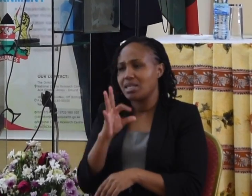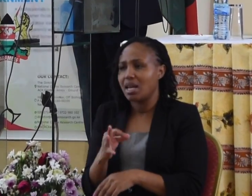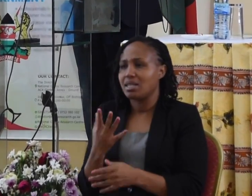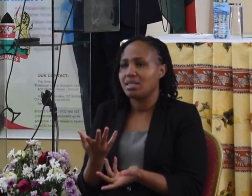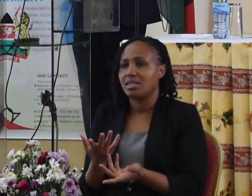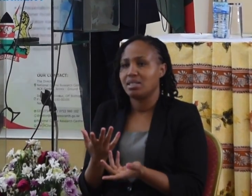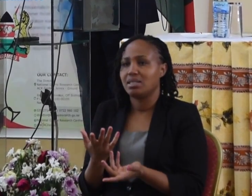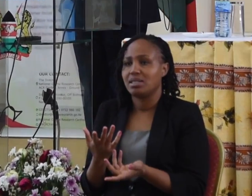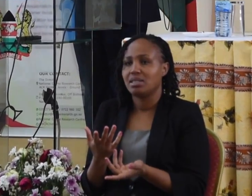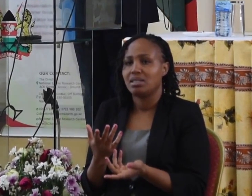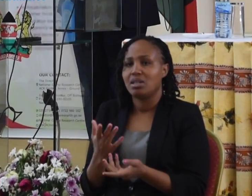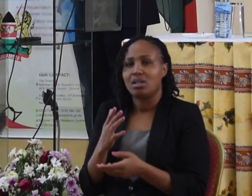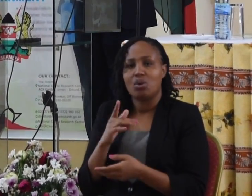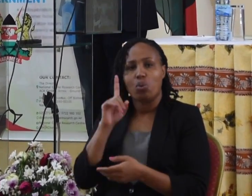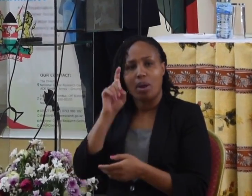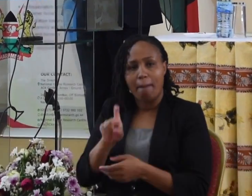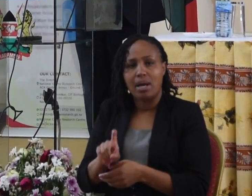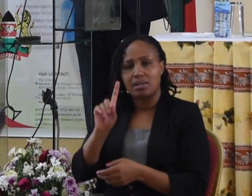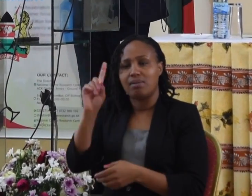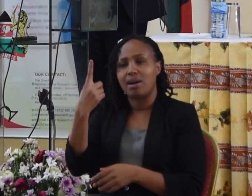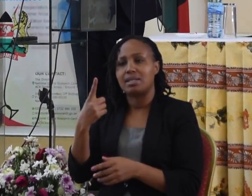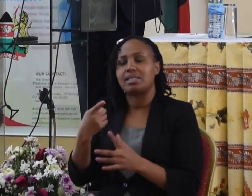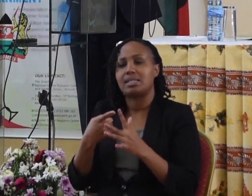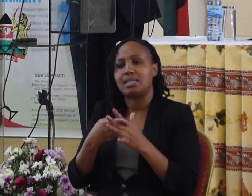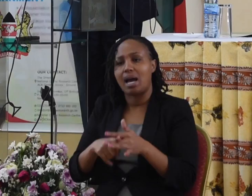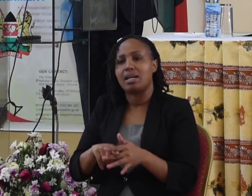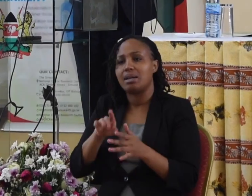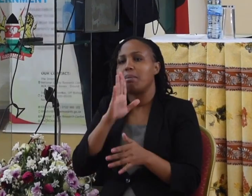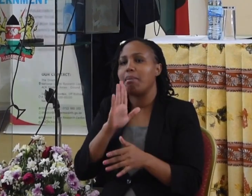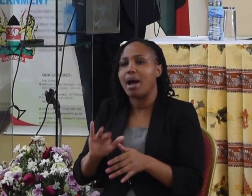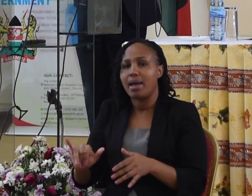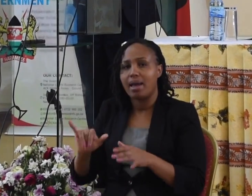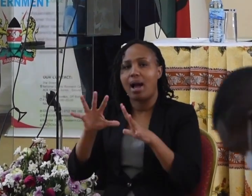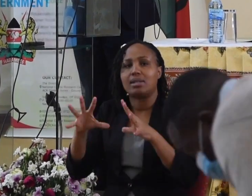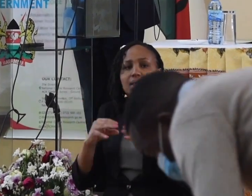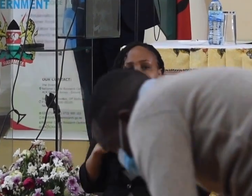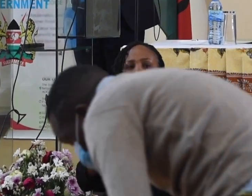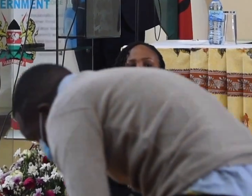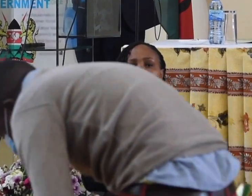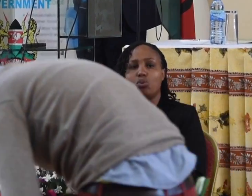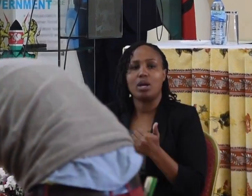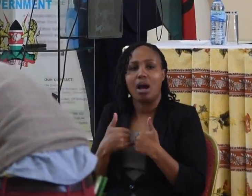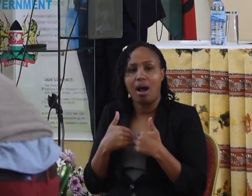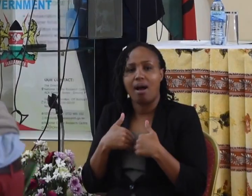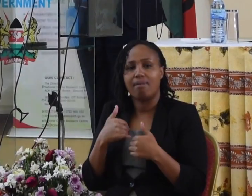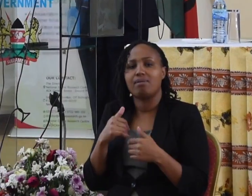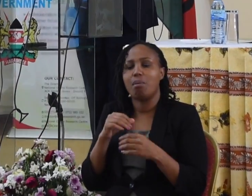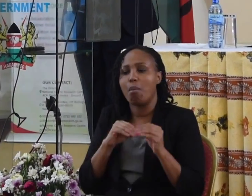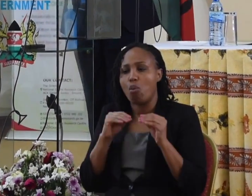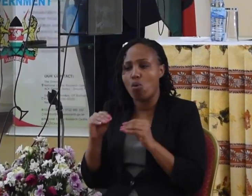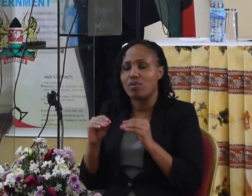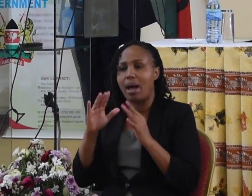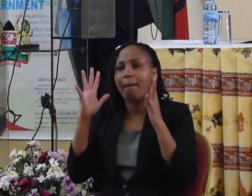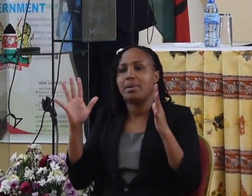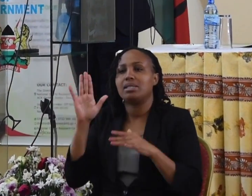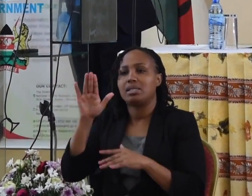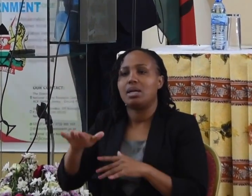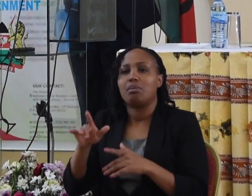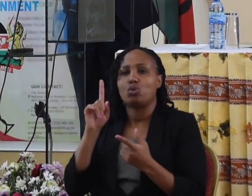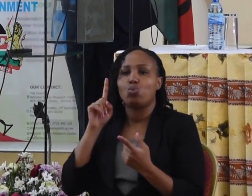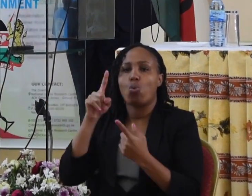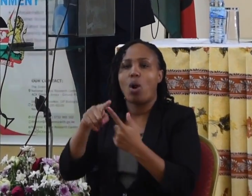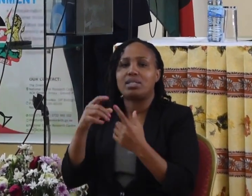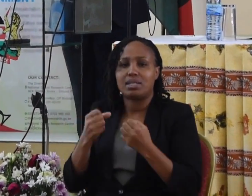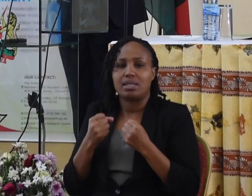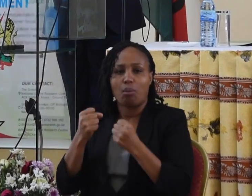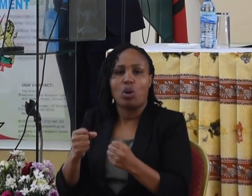people, we must first start by acknowledging that we have moved a very big step towards stabilizing this